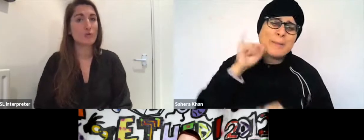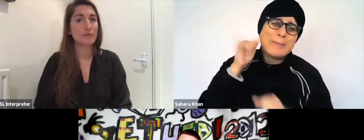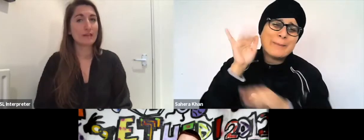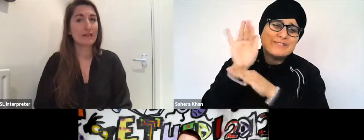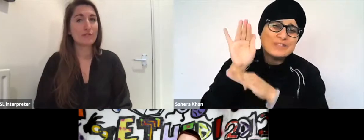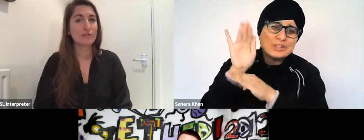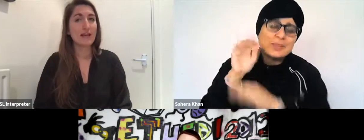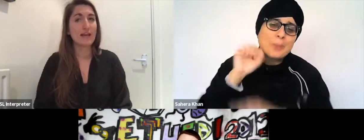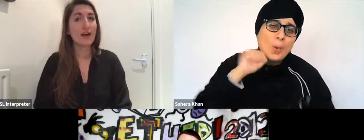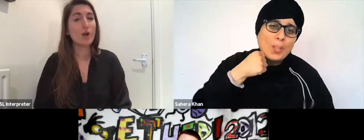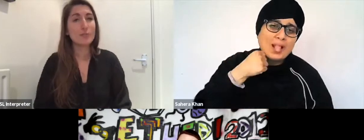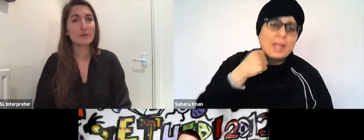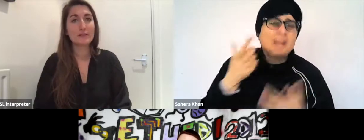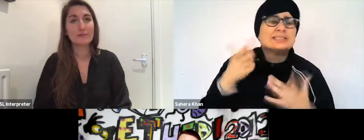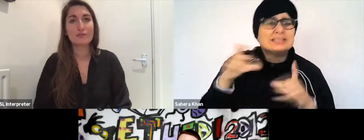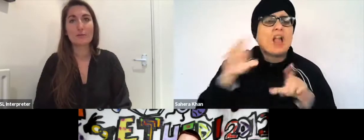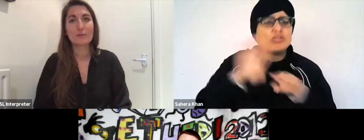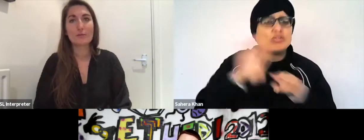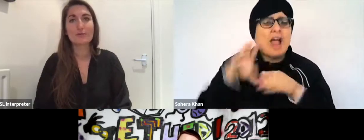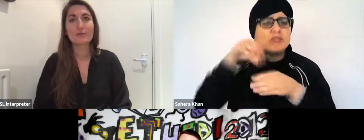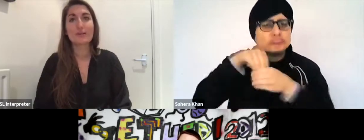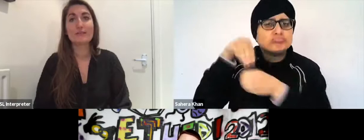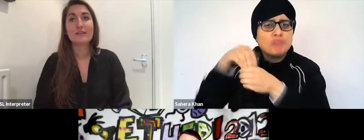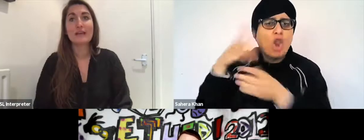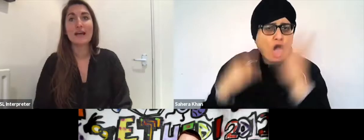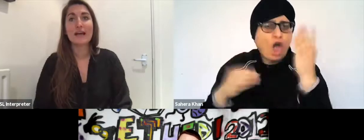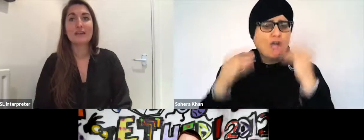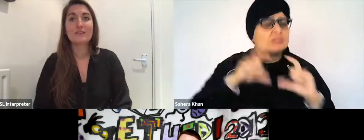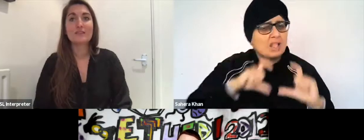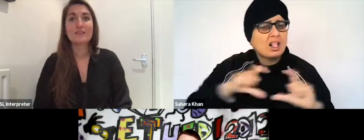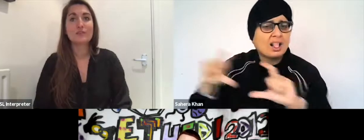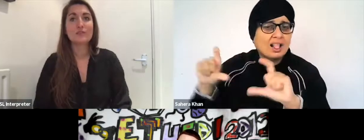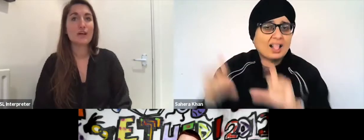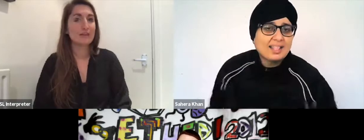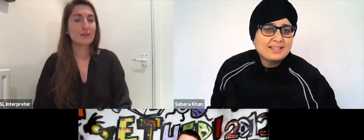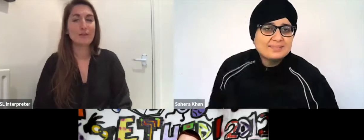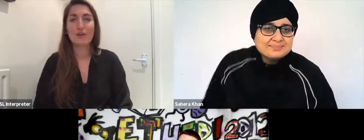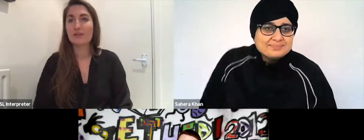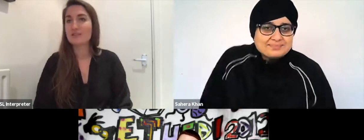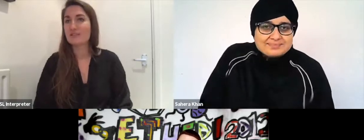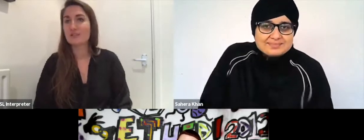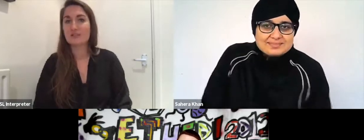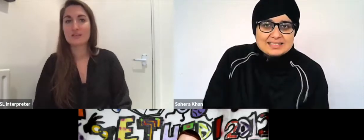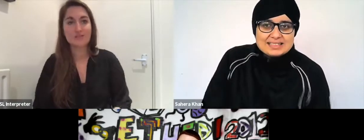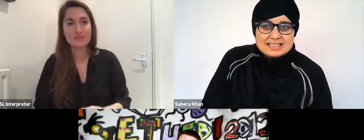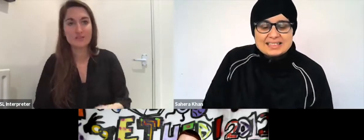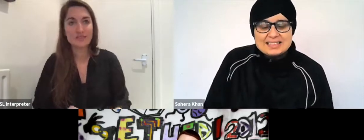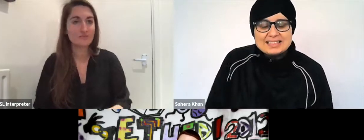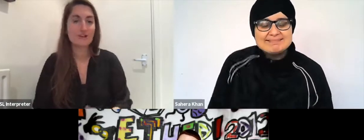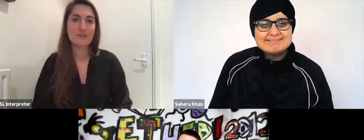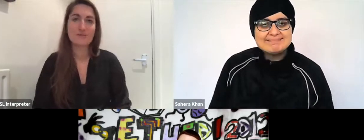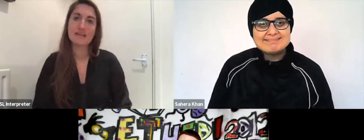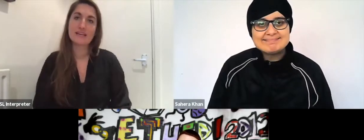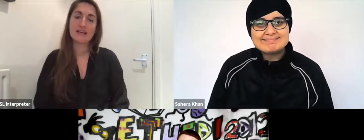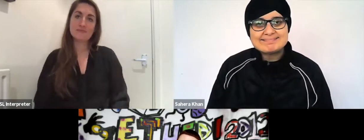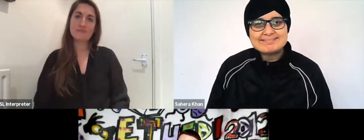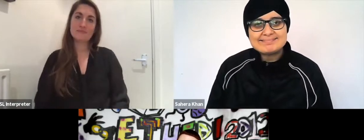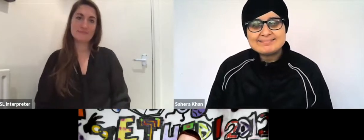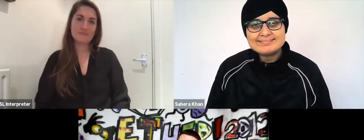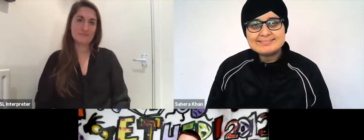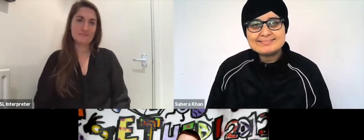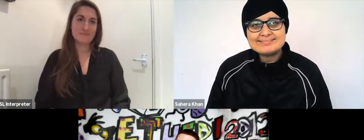trained qualification yet. I'm hoping in the future I'll be able to do it. And I'm still learning a lot, and I'm still doing some training when I